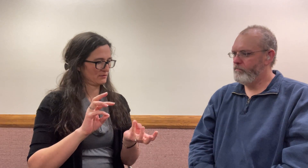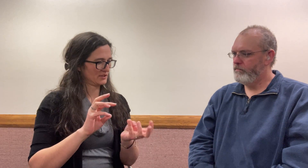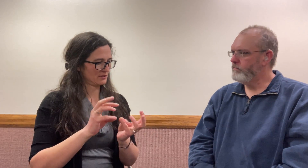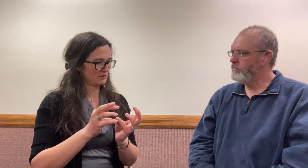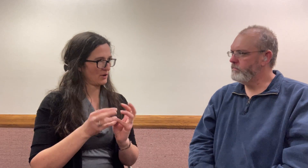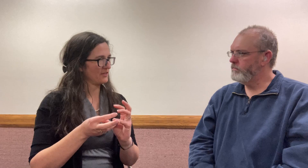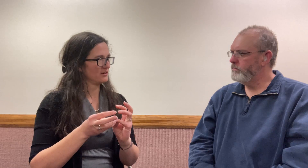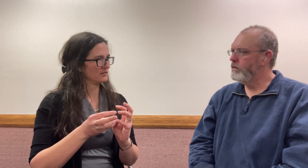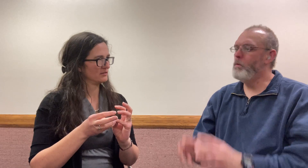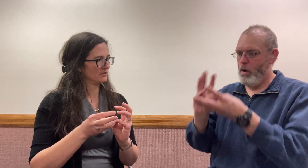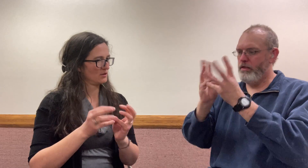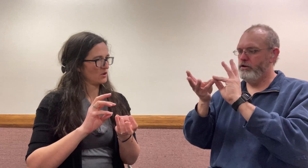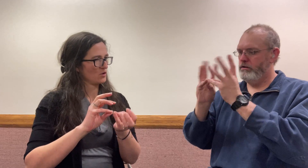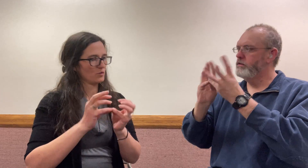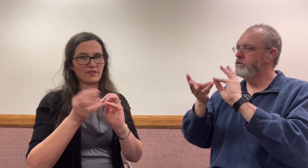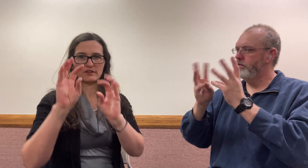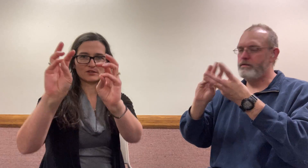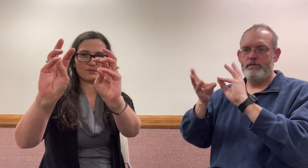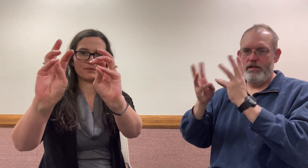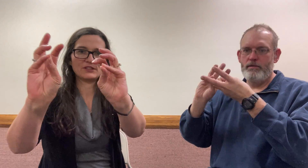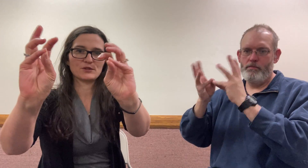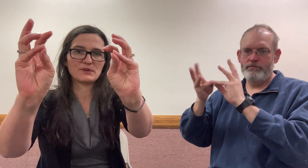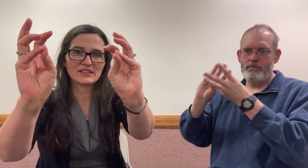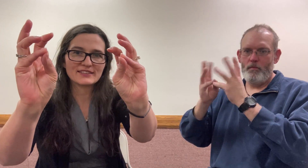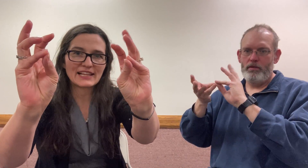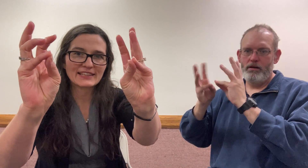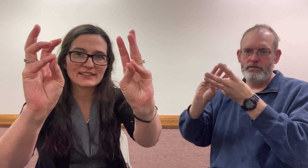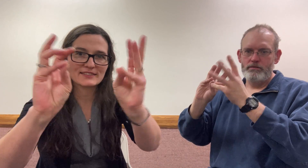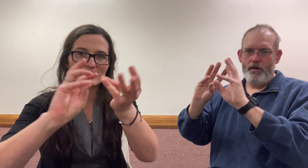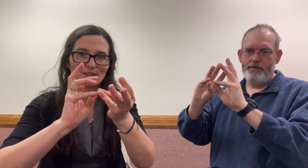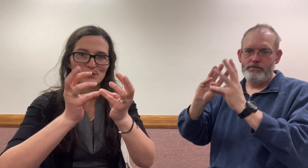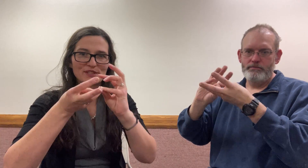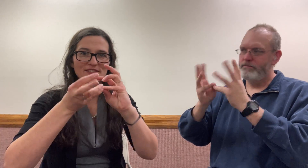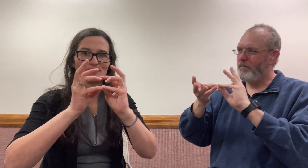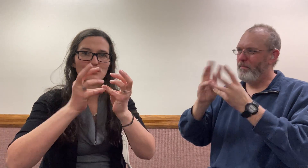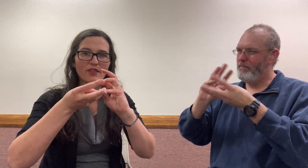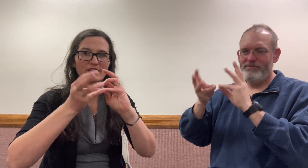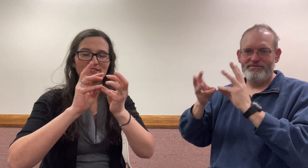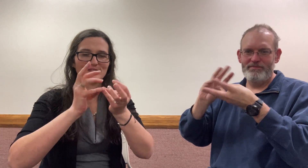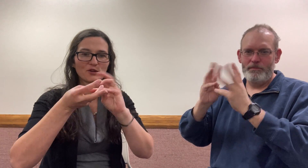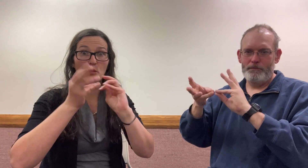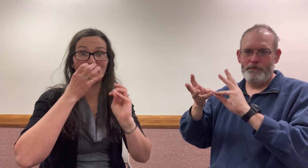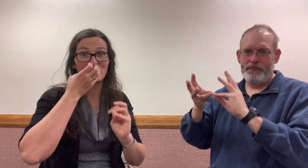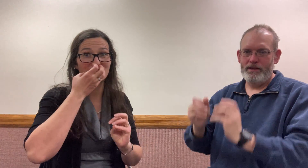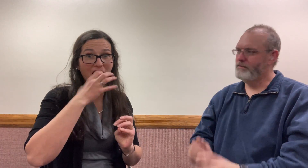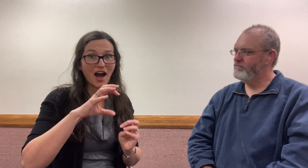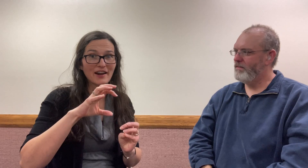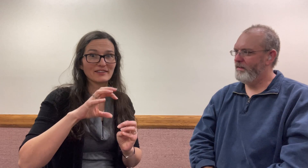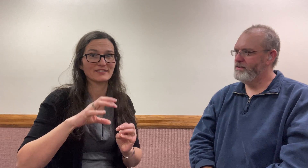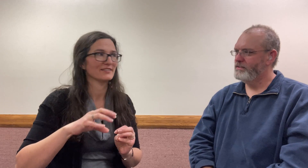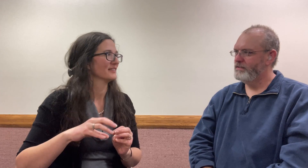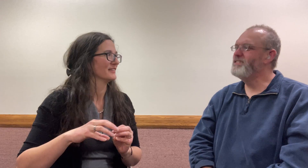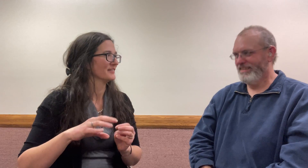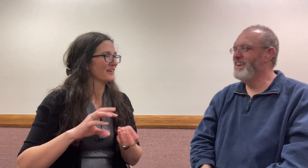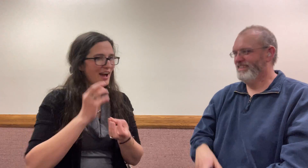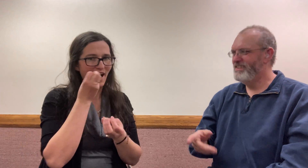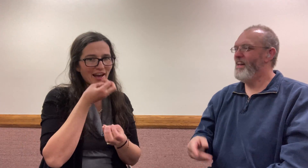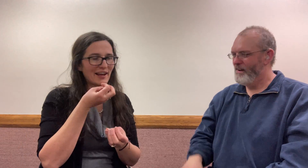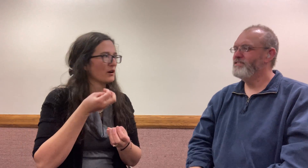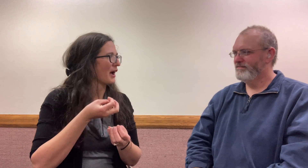was weather. Weather. So pinch your pinkies like this and then twist. Weather. So the weather, it's hot. Hot